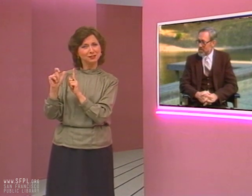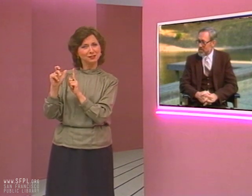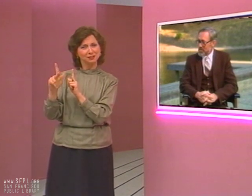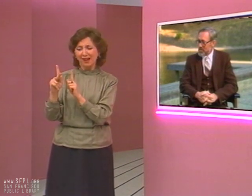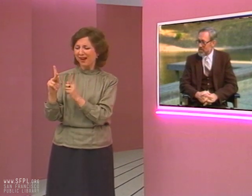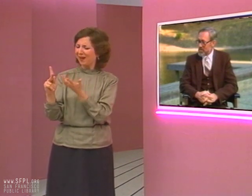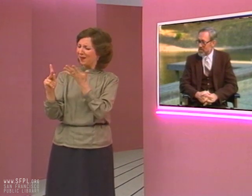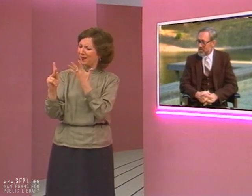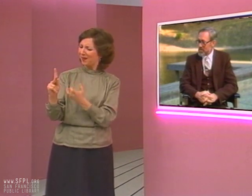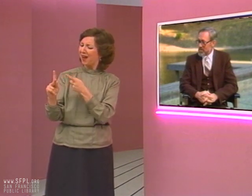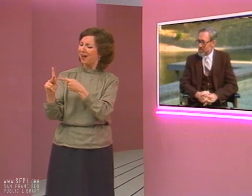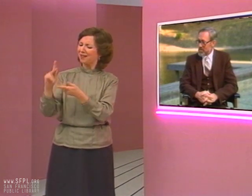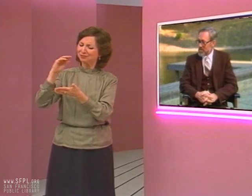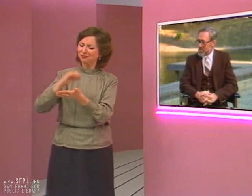history of deaf people in America.